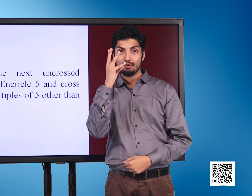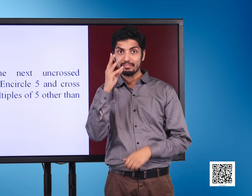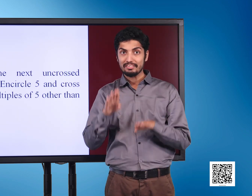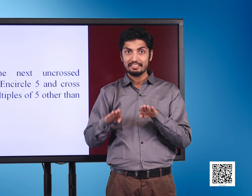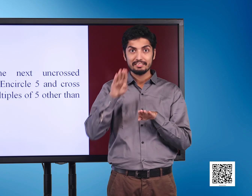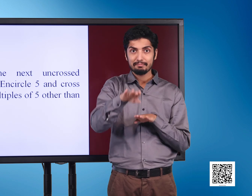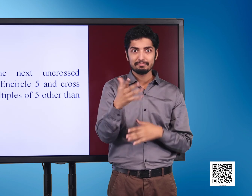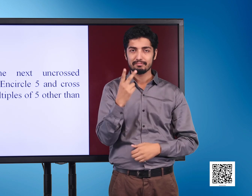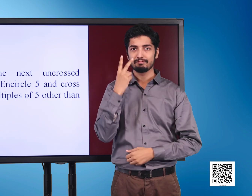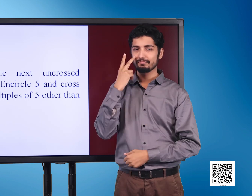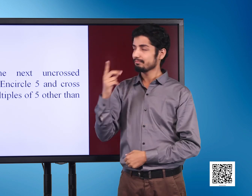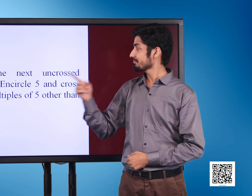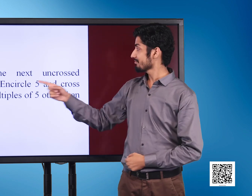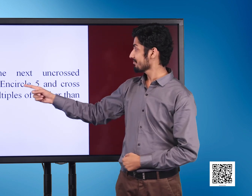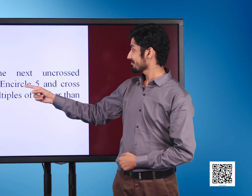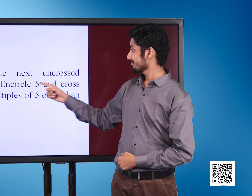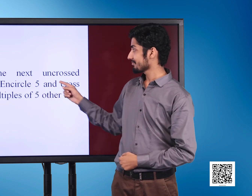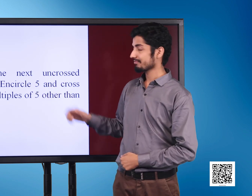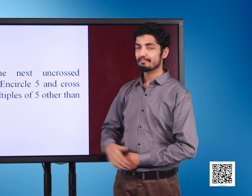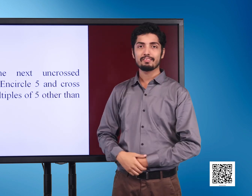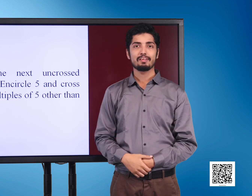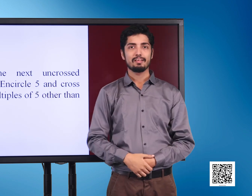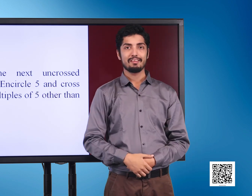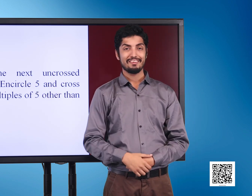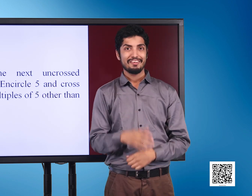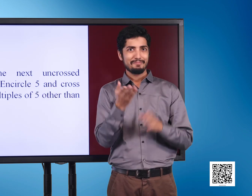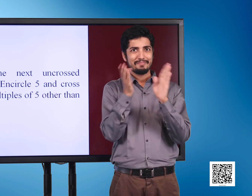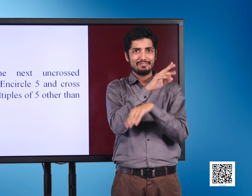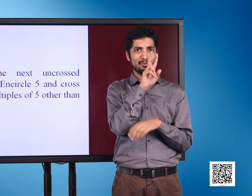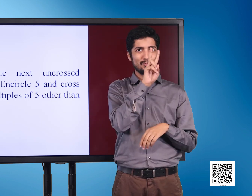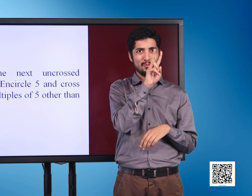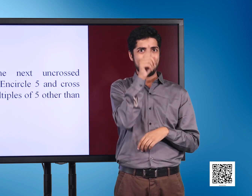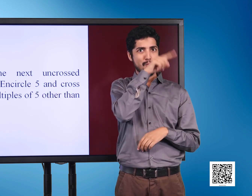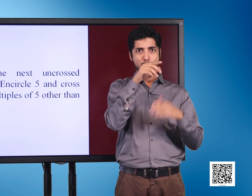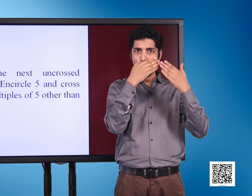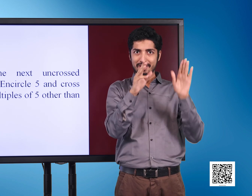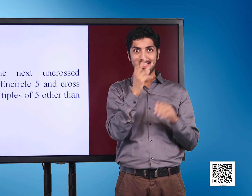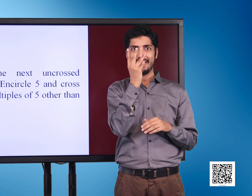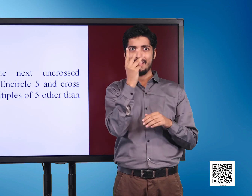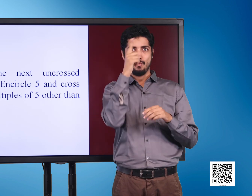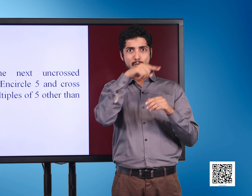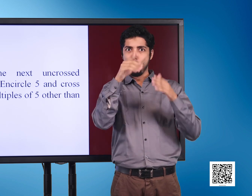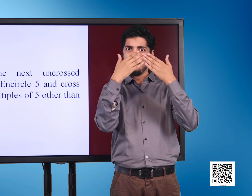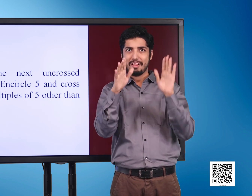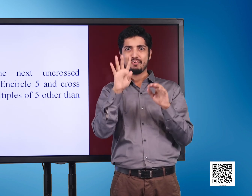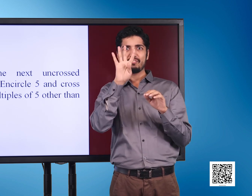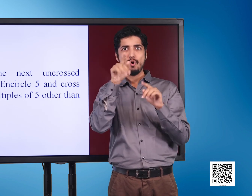Step 4. The next uncrossed number is 5. Encircle 5 and cross out all the multiples